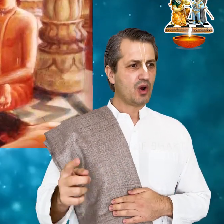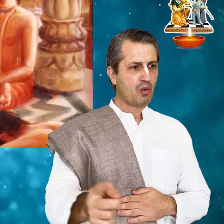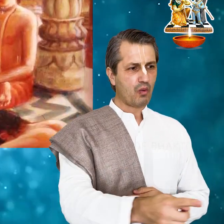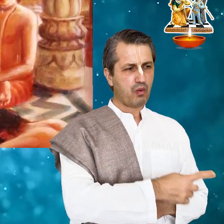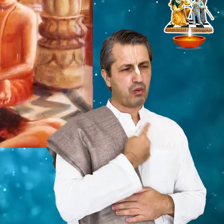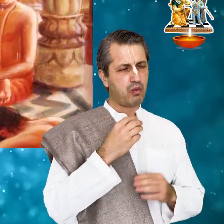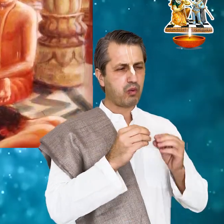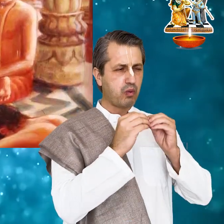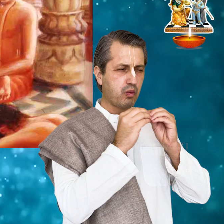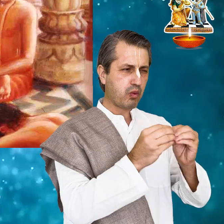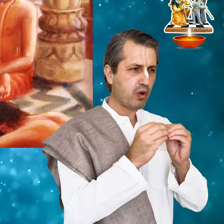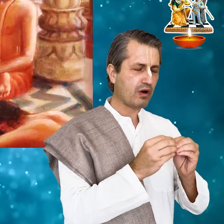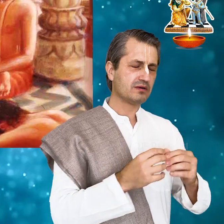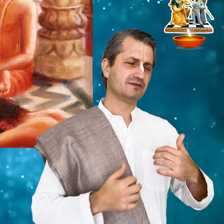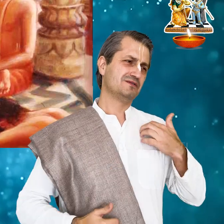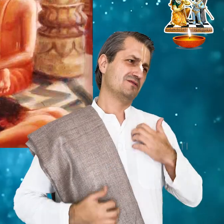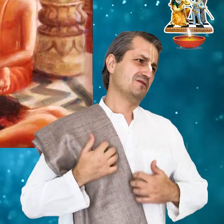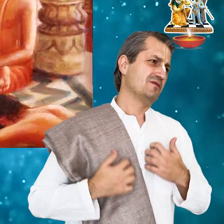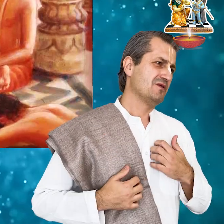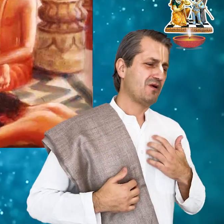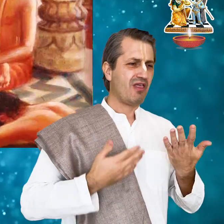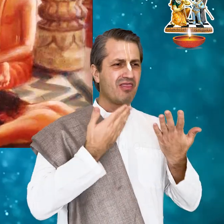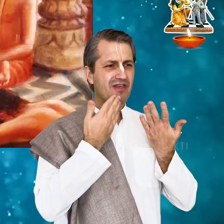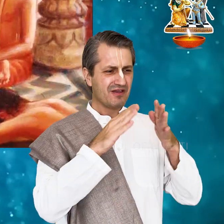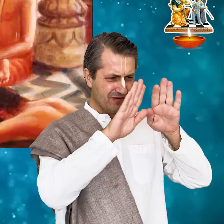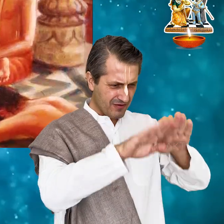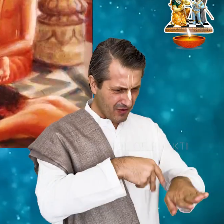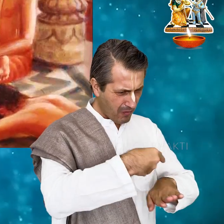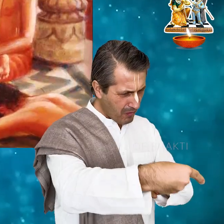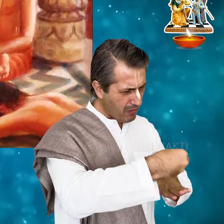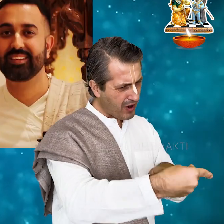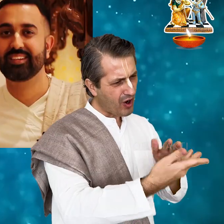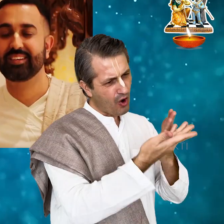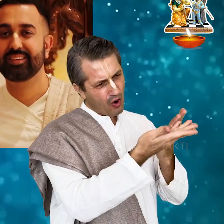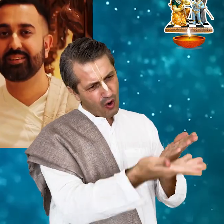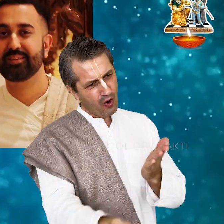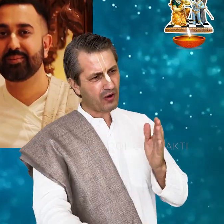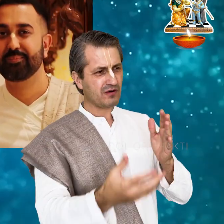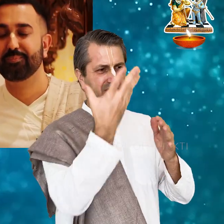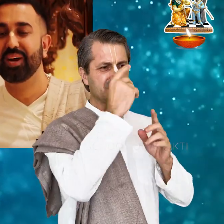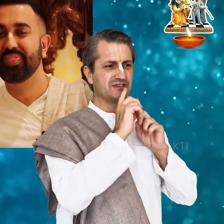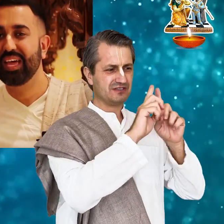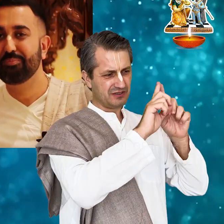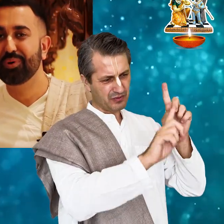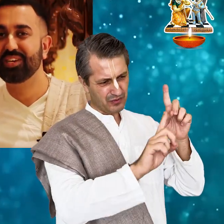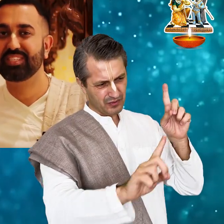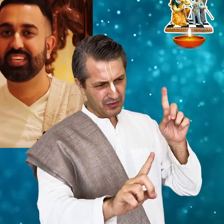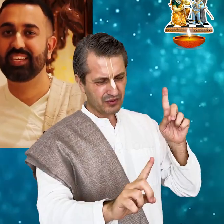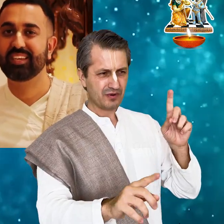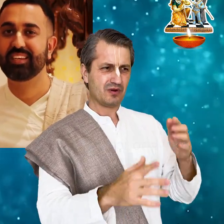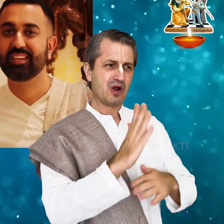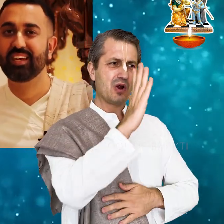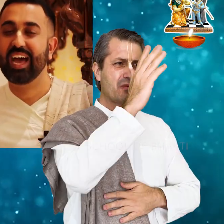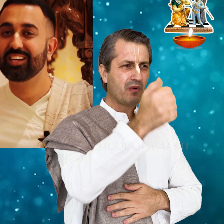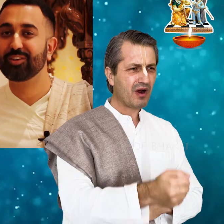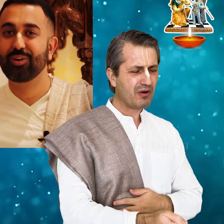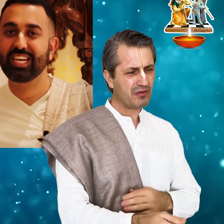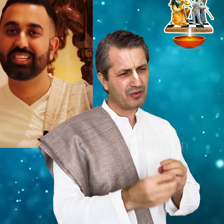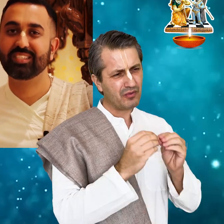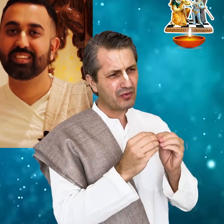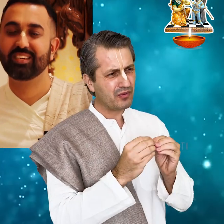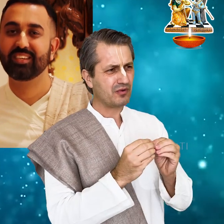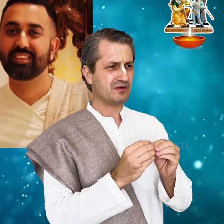Acharyas, who are all helping us to engage in the service of Krishna. By their mercy